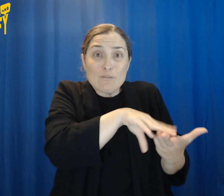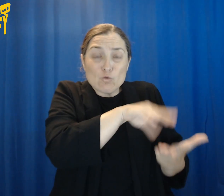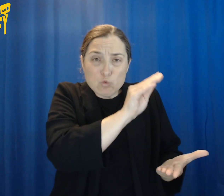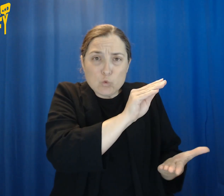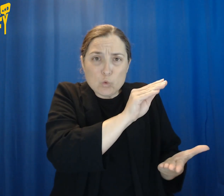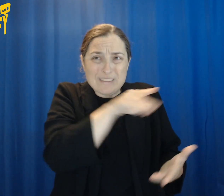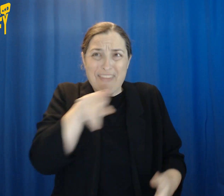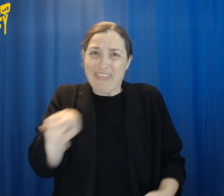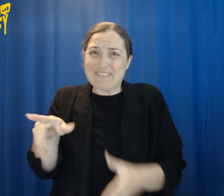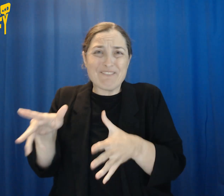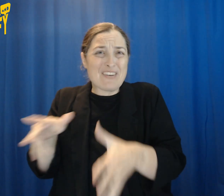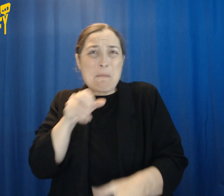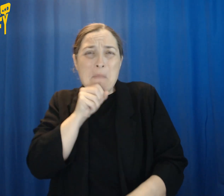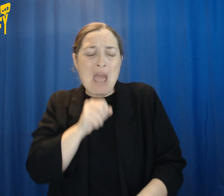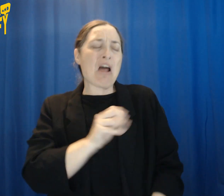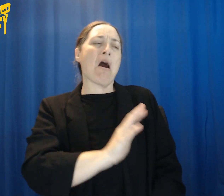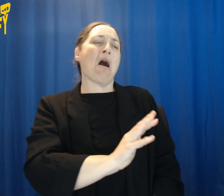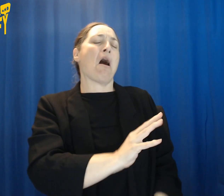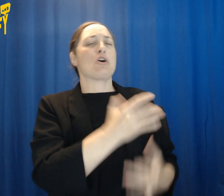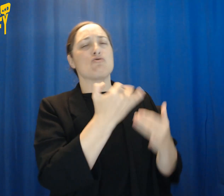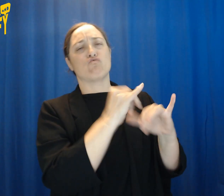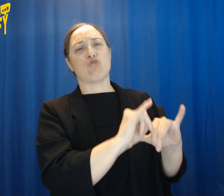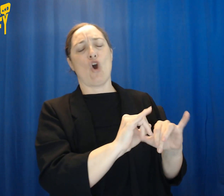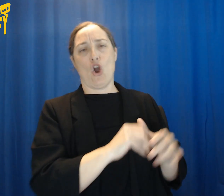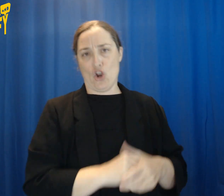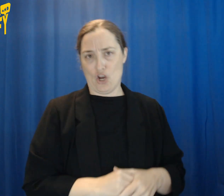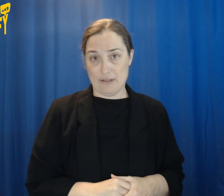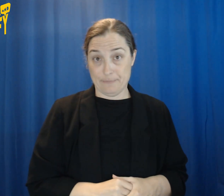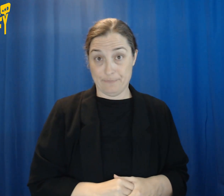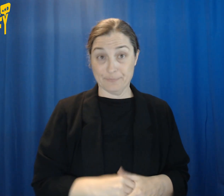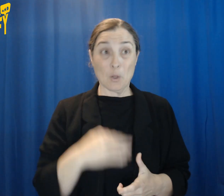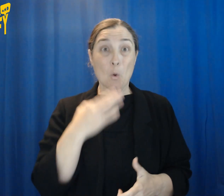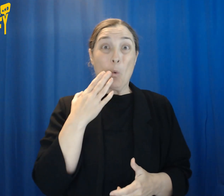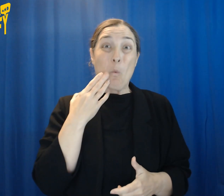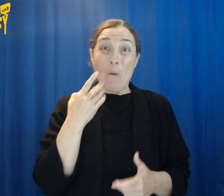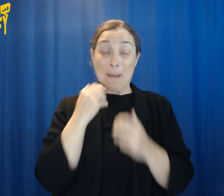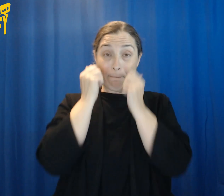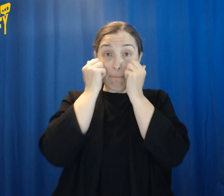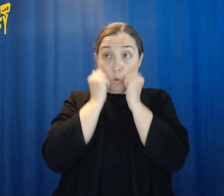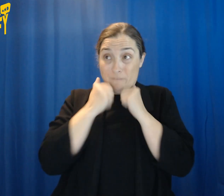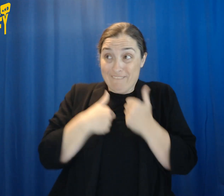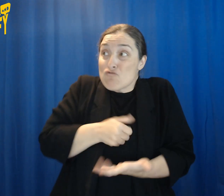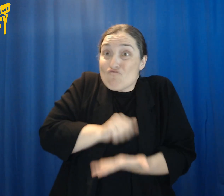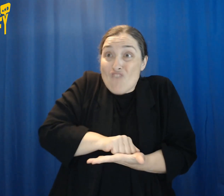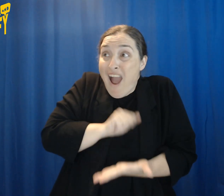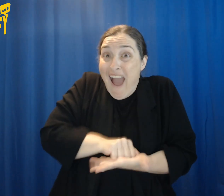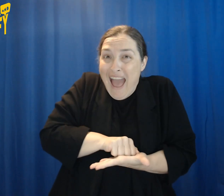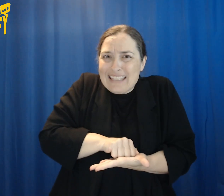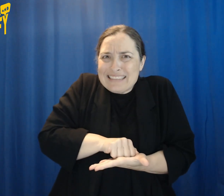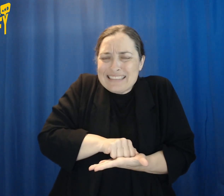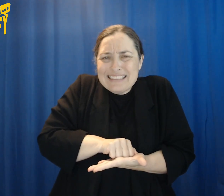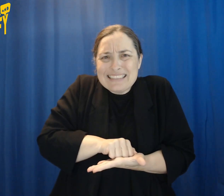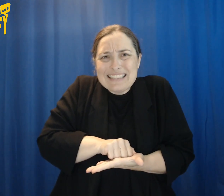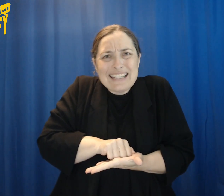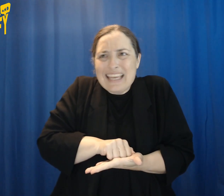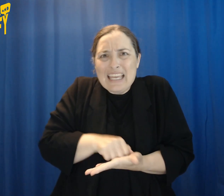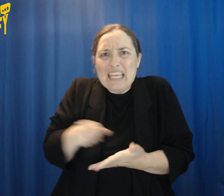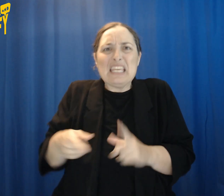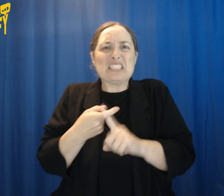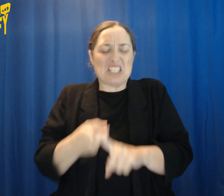no, this can't be right. And instead, when it was proven that I had done it the right way, he doubled down and still decided